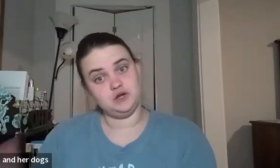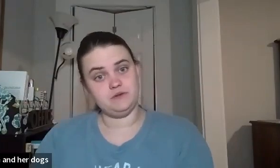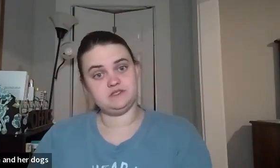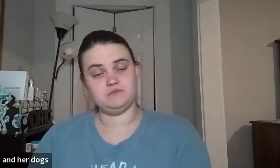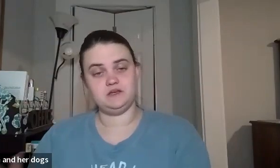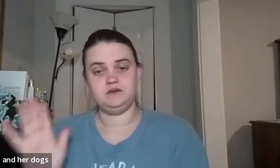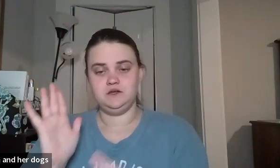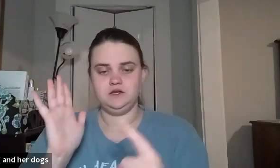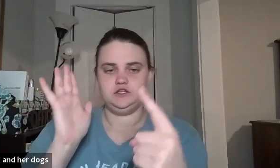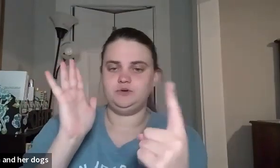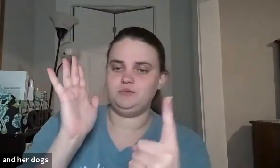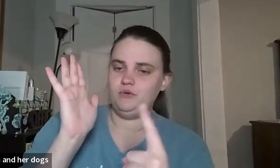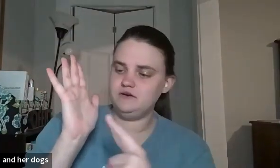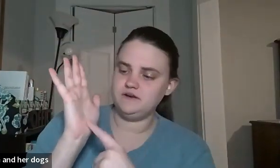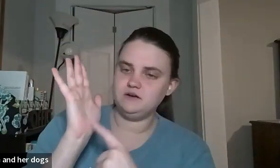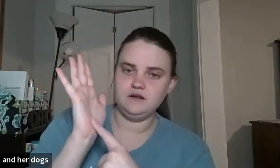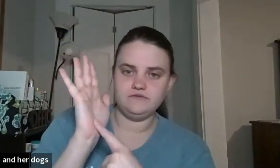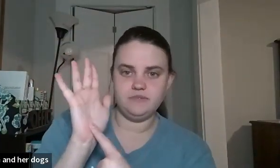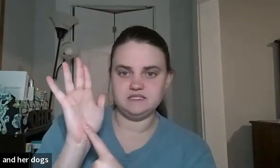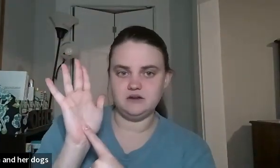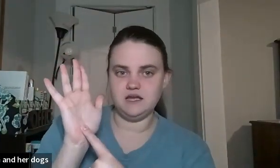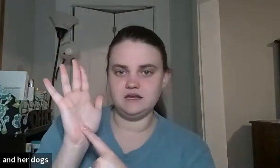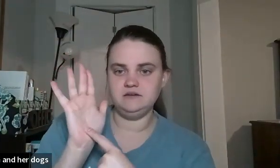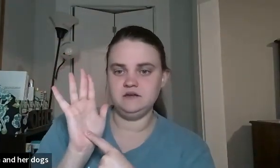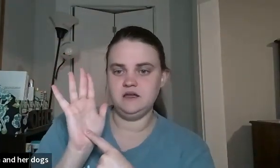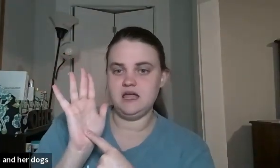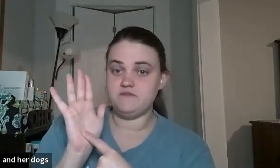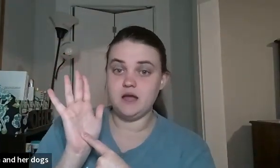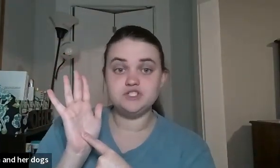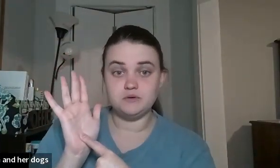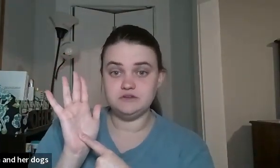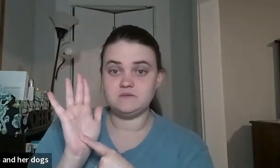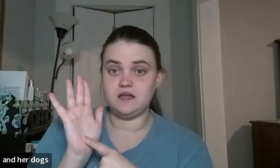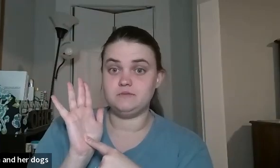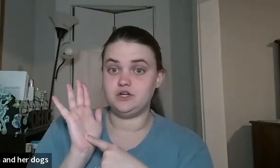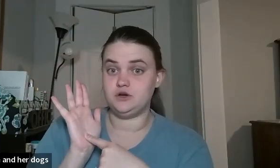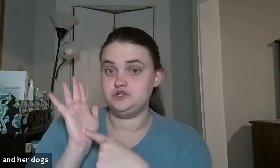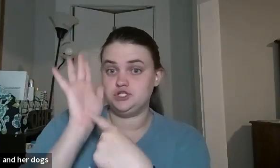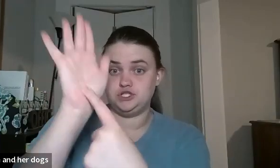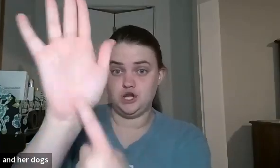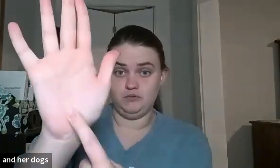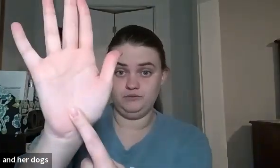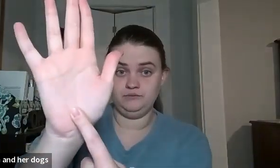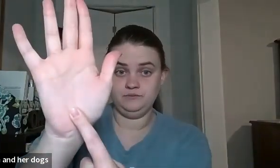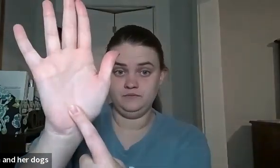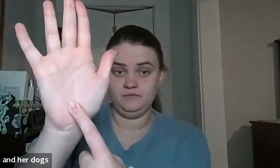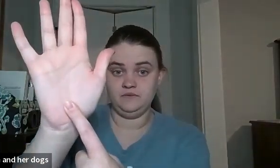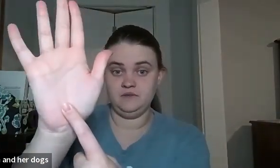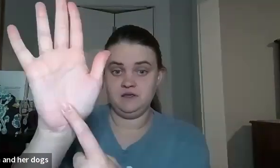them something, you'll put your pointer finger at the base of your hand. And if I'm showing you something, I'm going to go show.